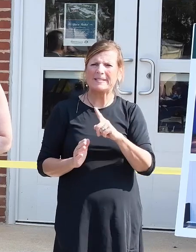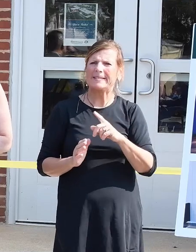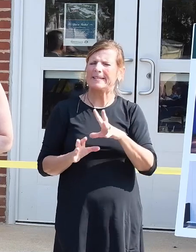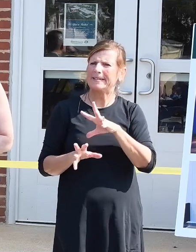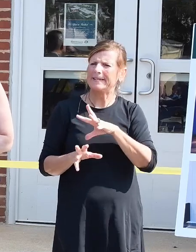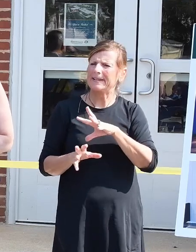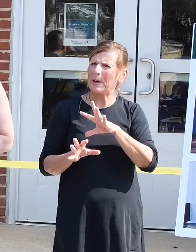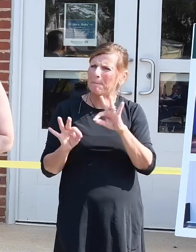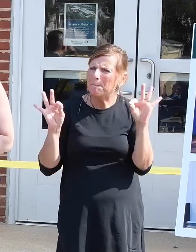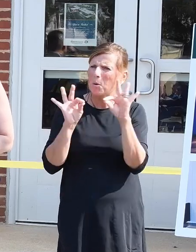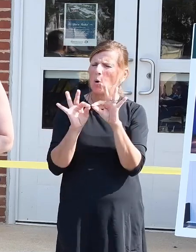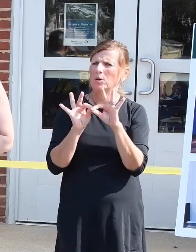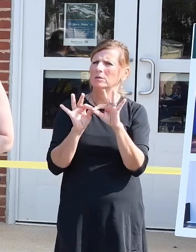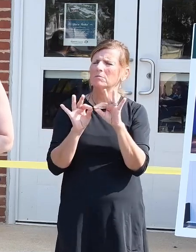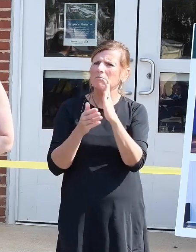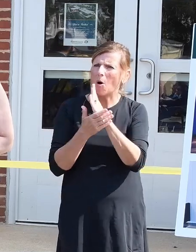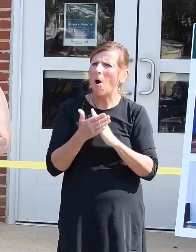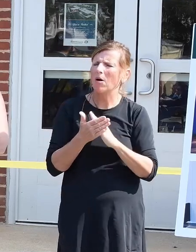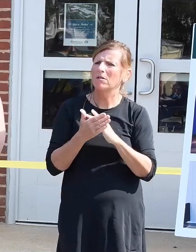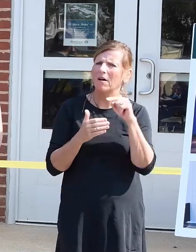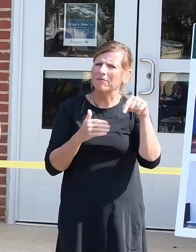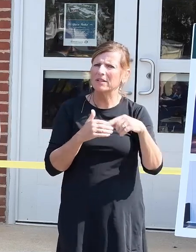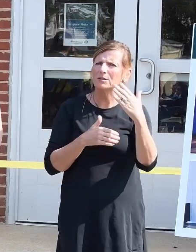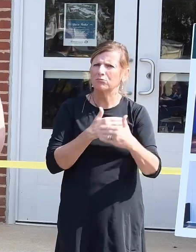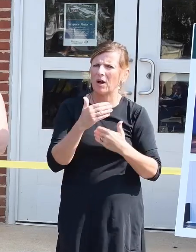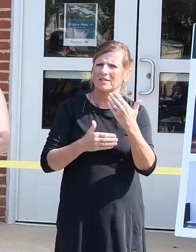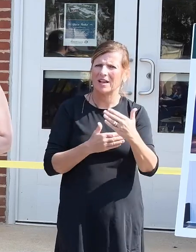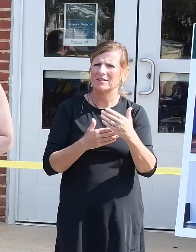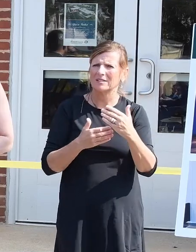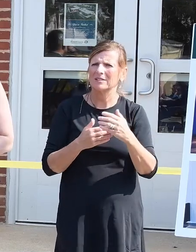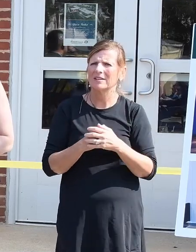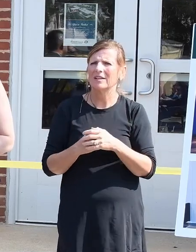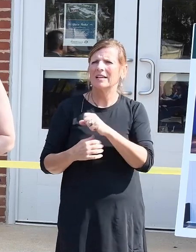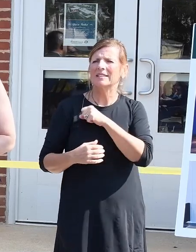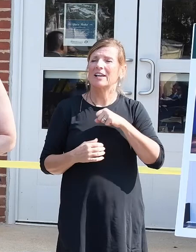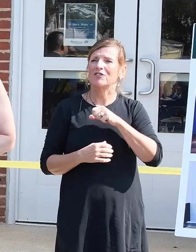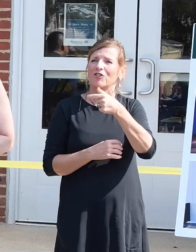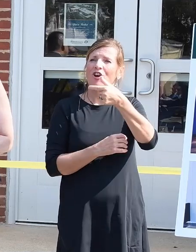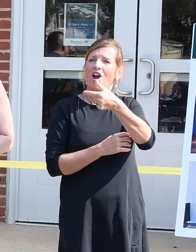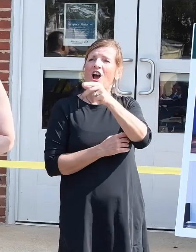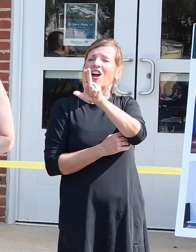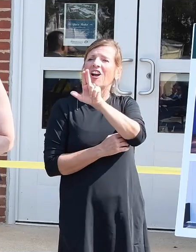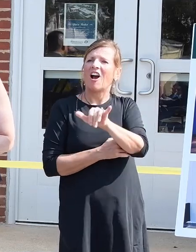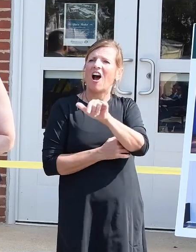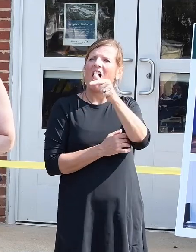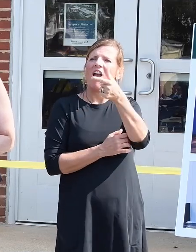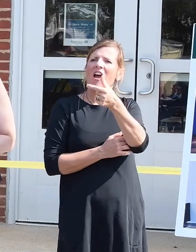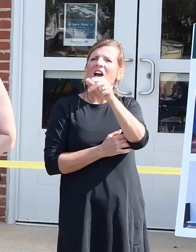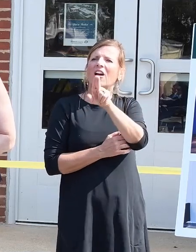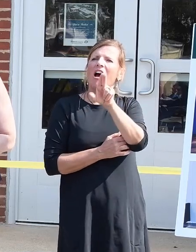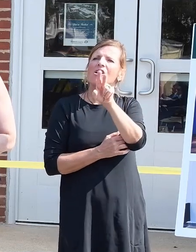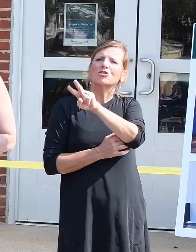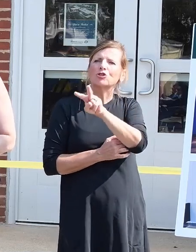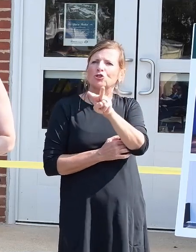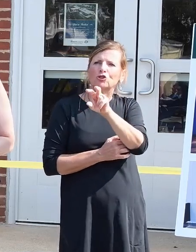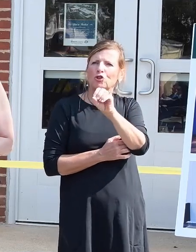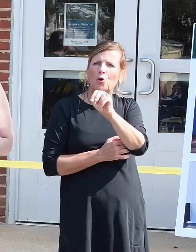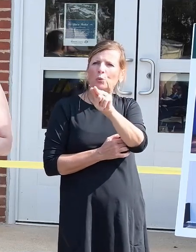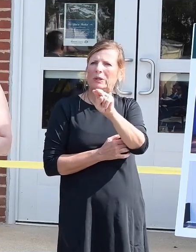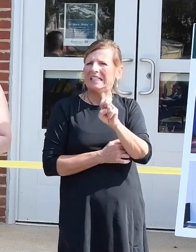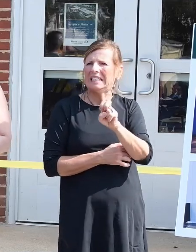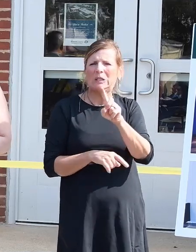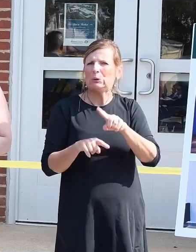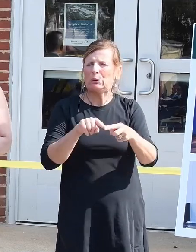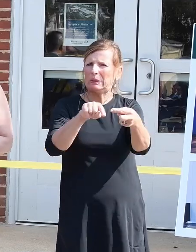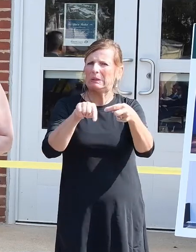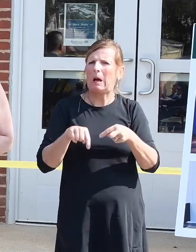making sure that that we were able to see today. Senator Guy Gazzoni sends his apologies. He was not able to make it because of an unexpected conflict